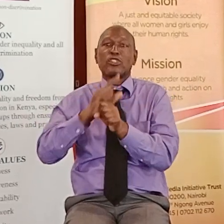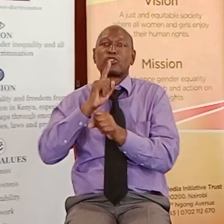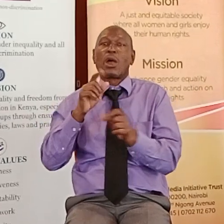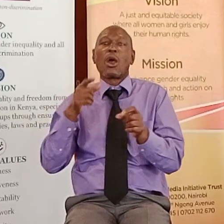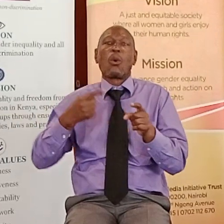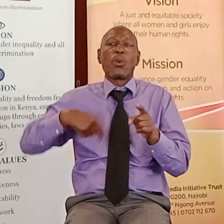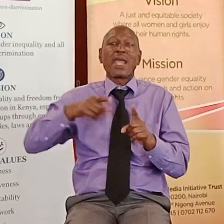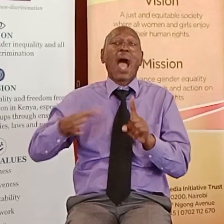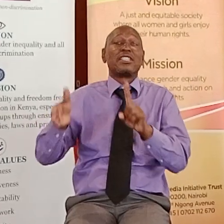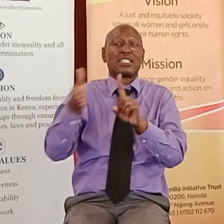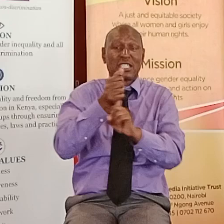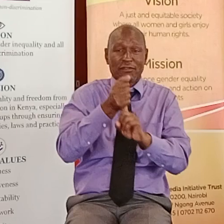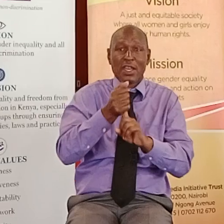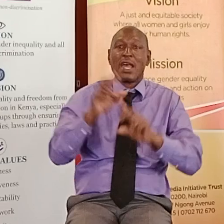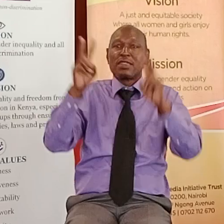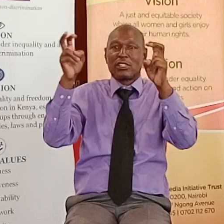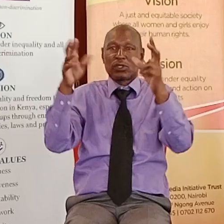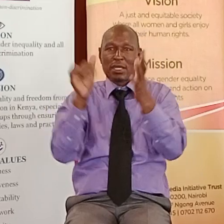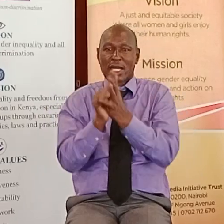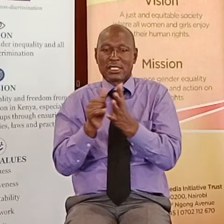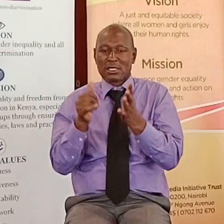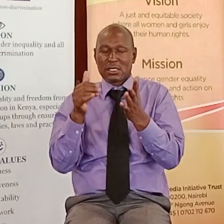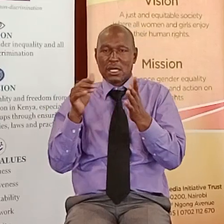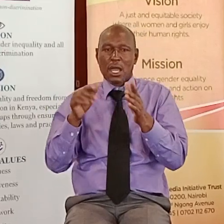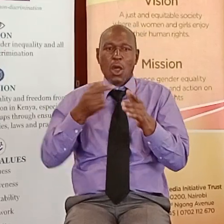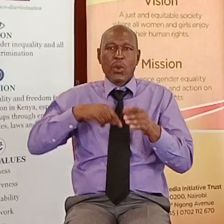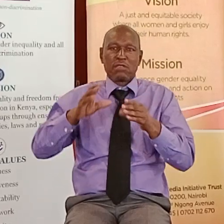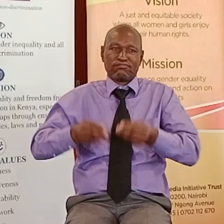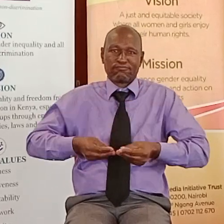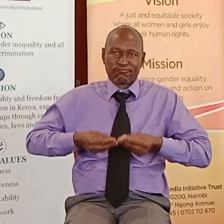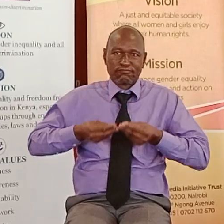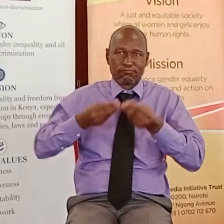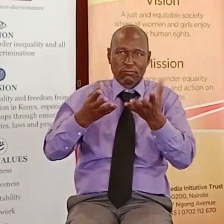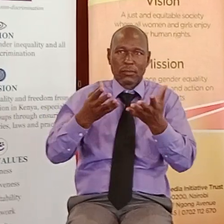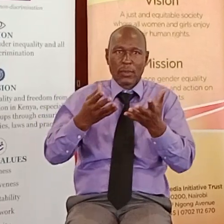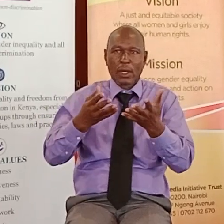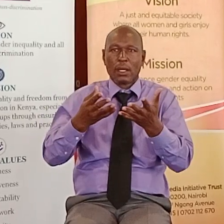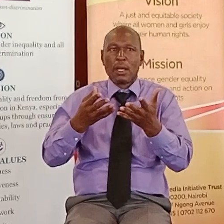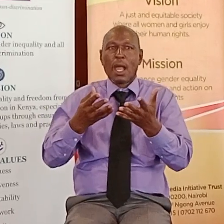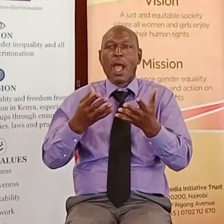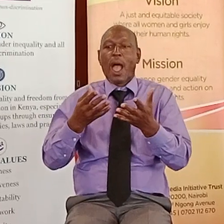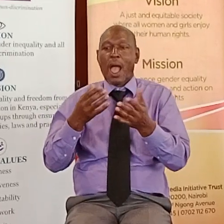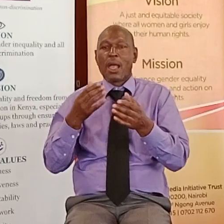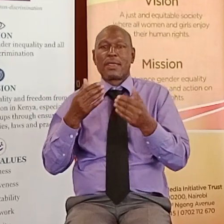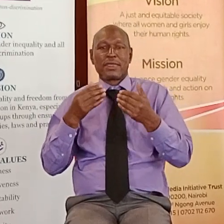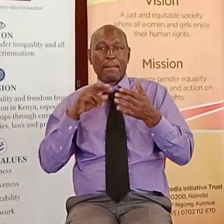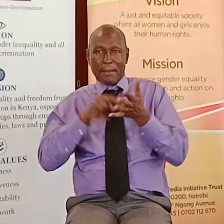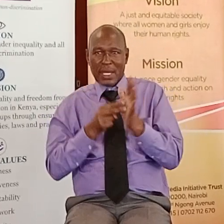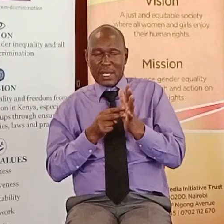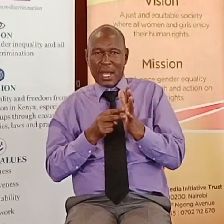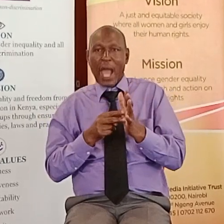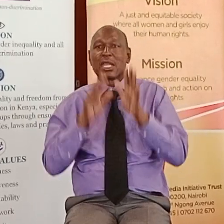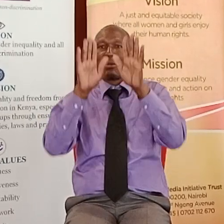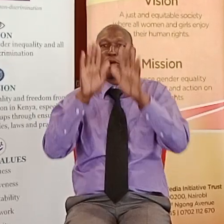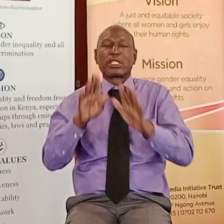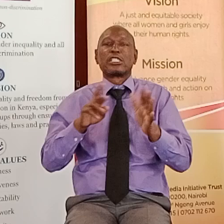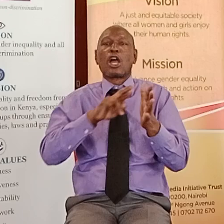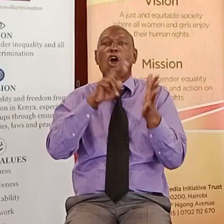issues that we put forward, and men plays a very important role. So I know Jacqueline, who